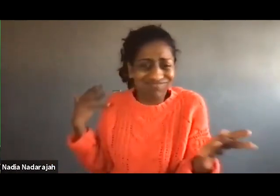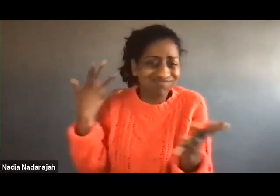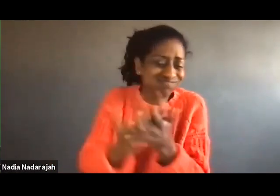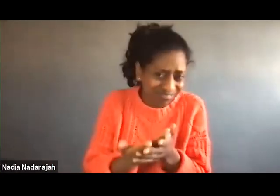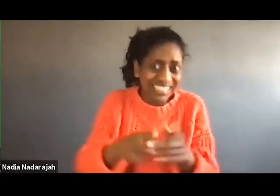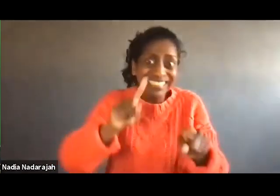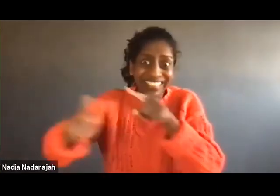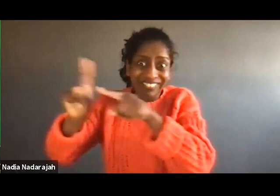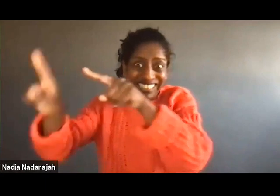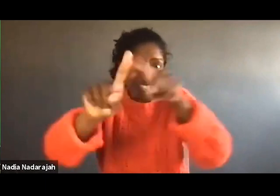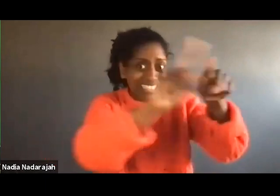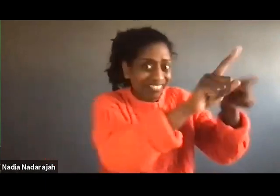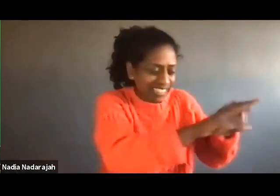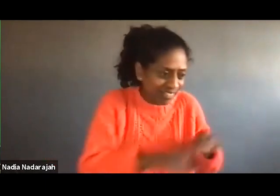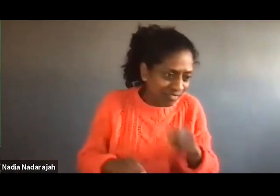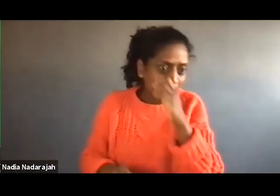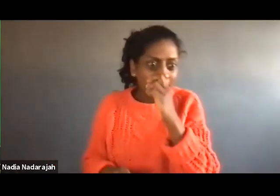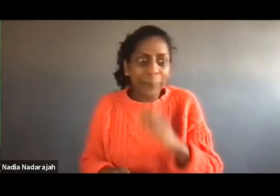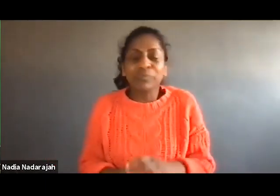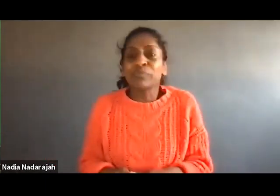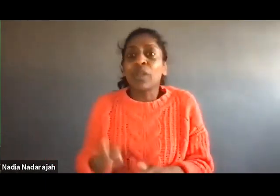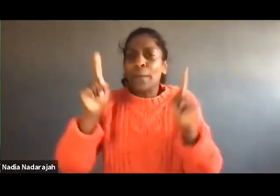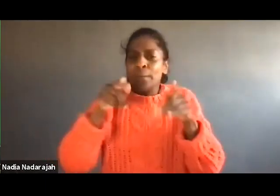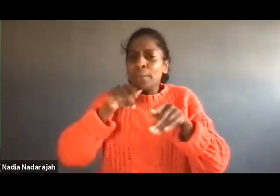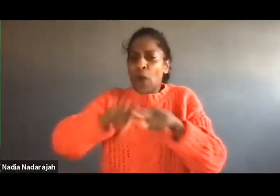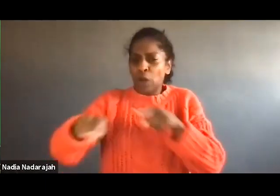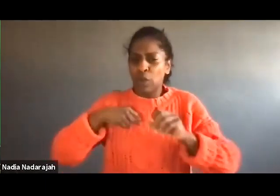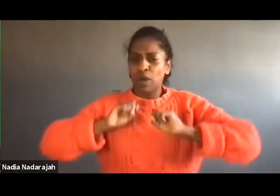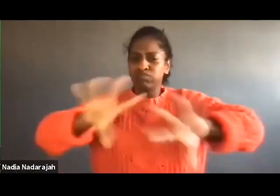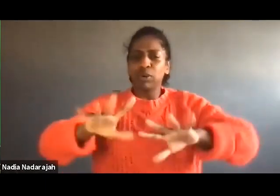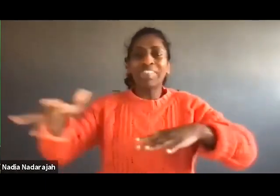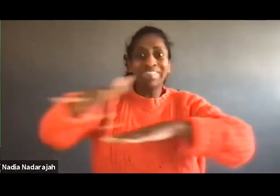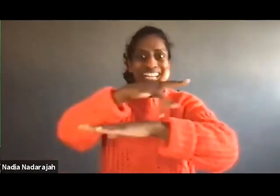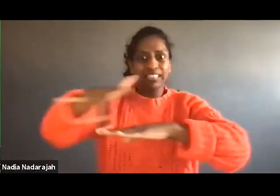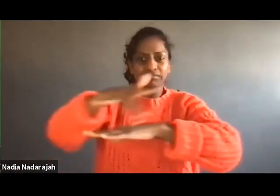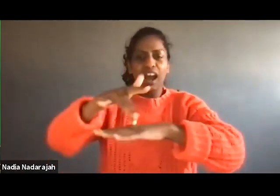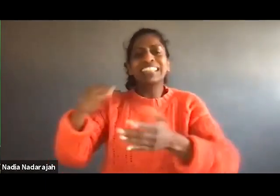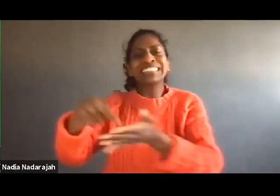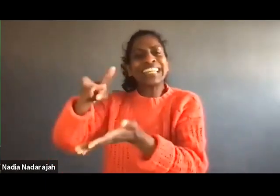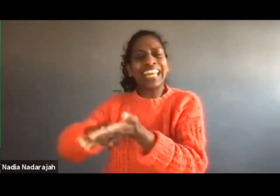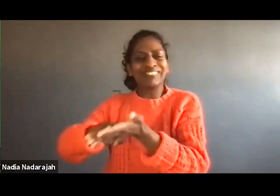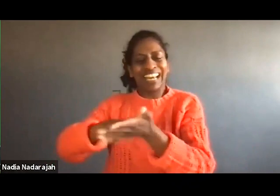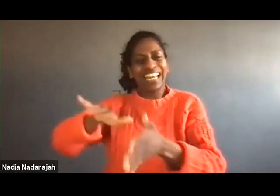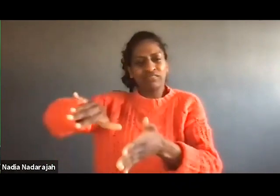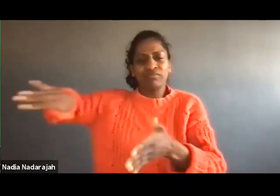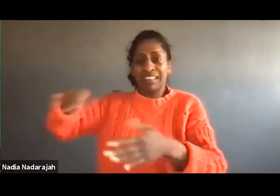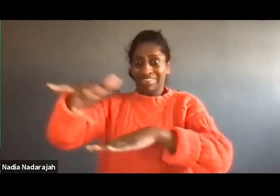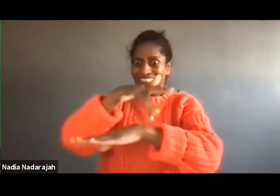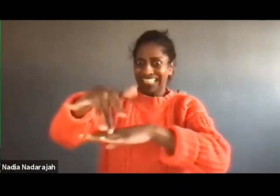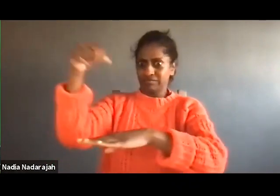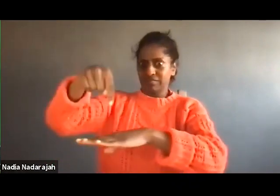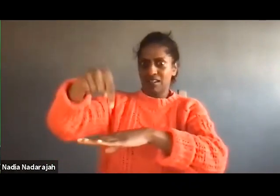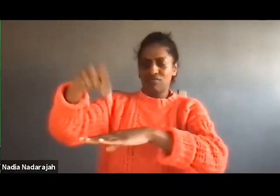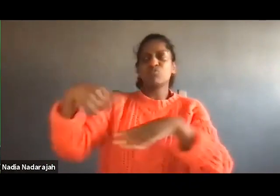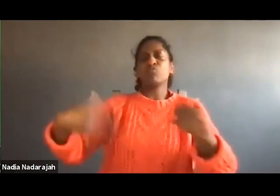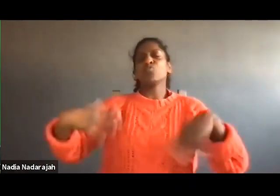over 15 years now, it must be, in all sorts of different domains and different areas. I've mostly worked in theatre,